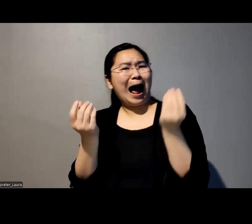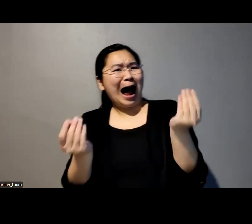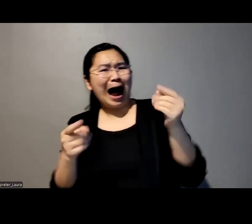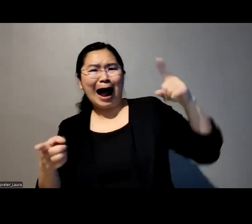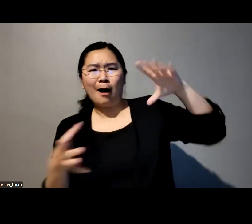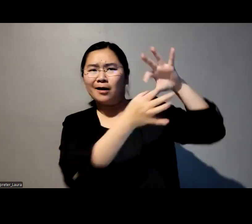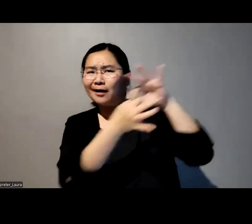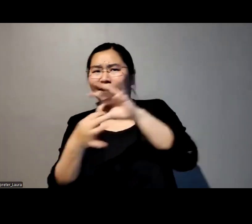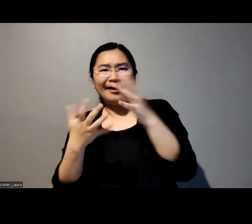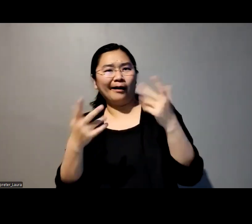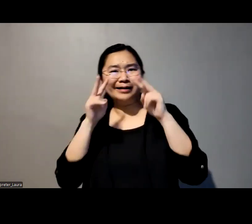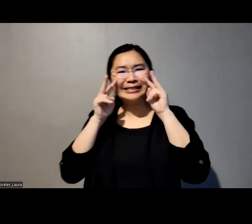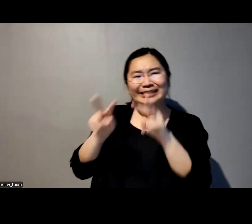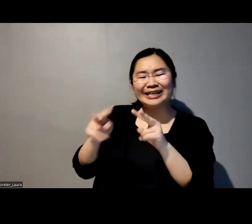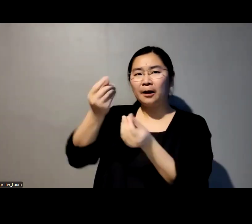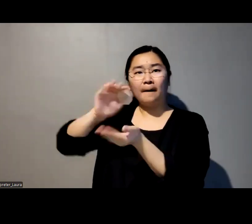international organizations and